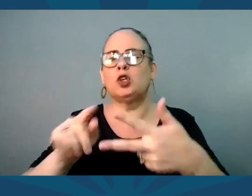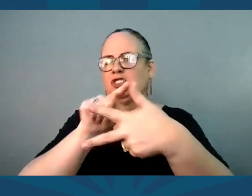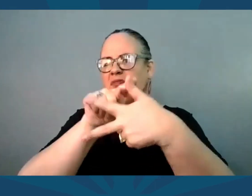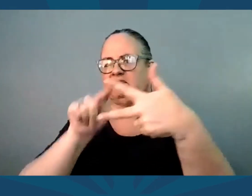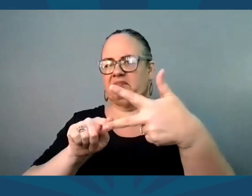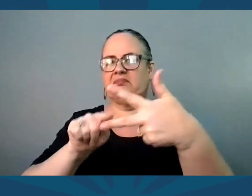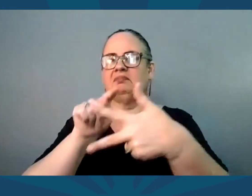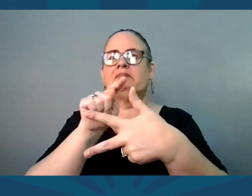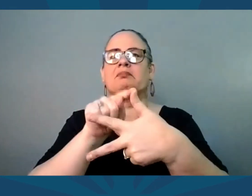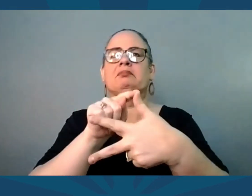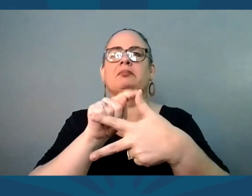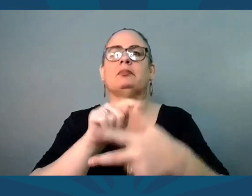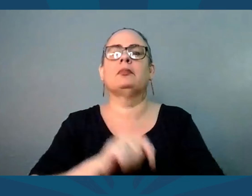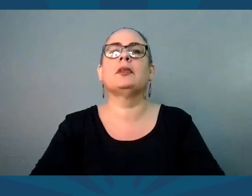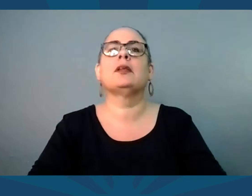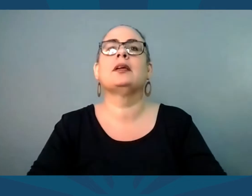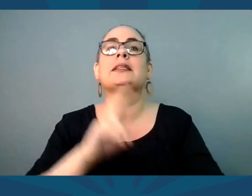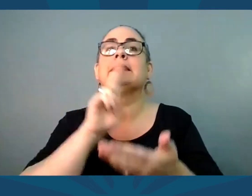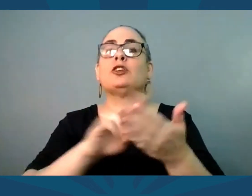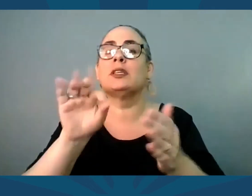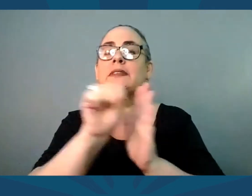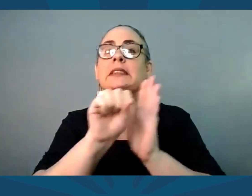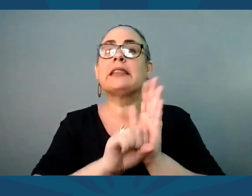Resources for UOCAVA voters.